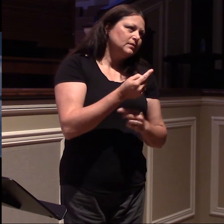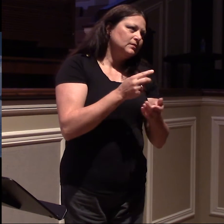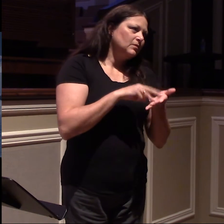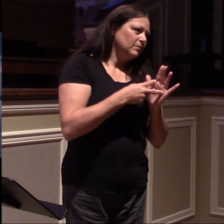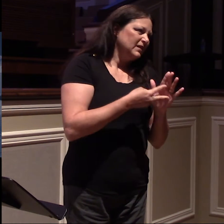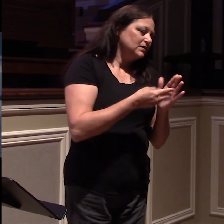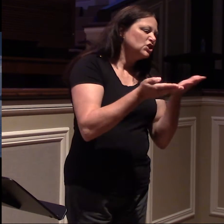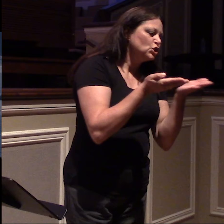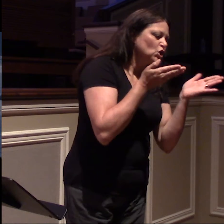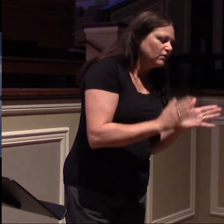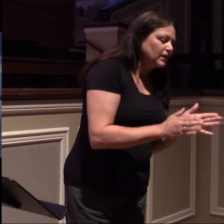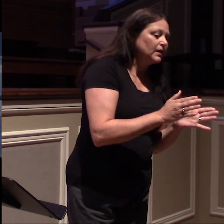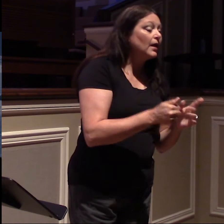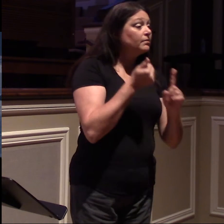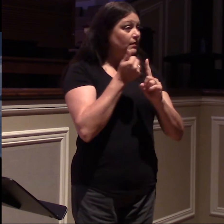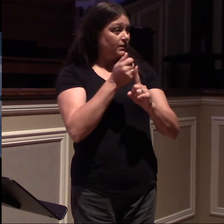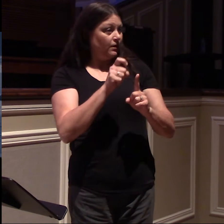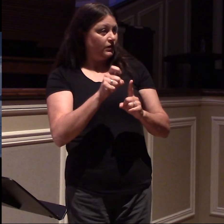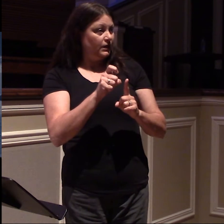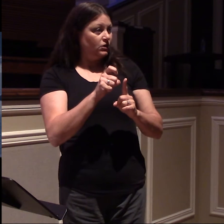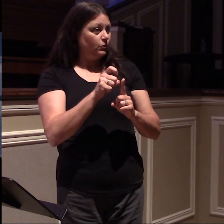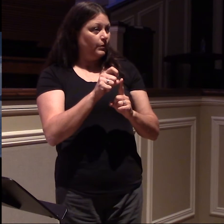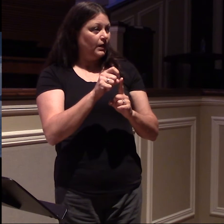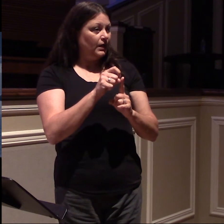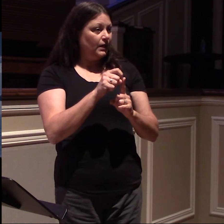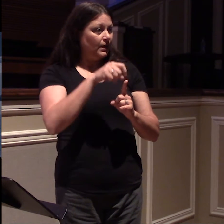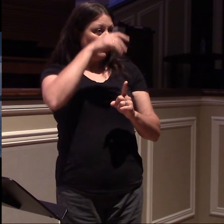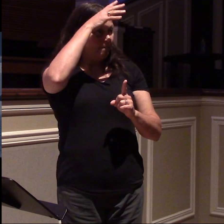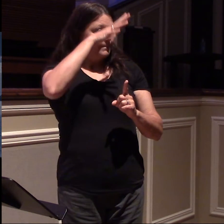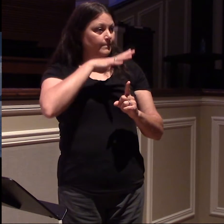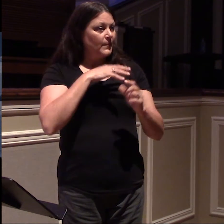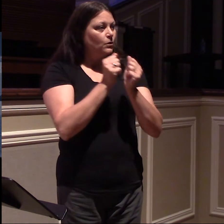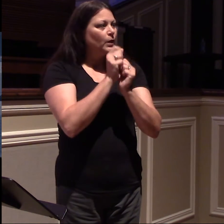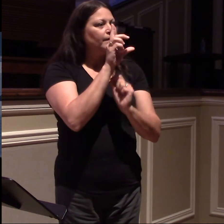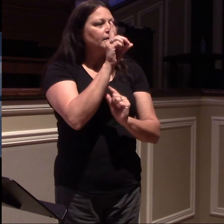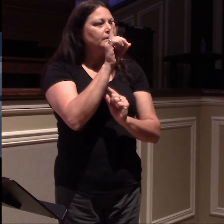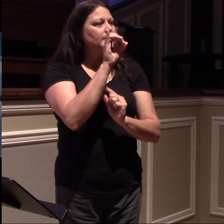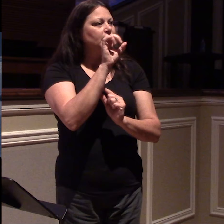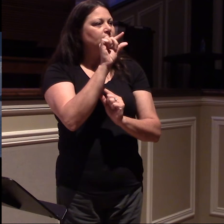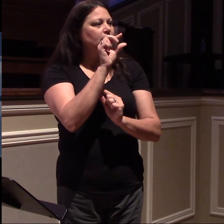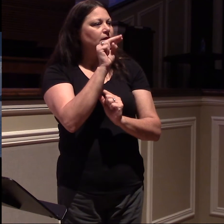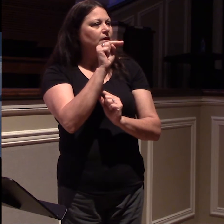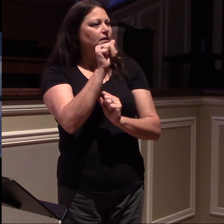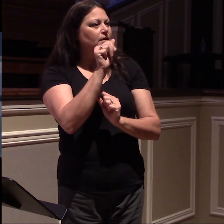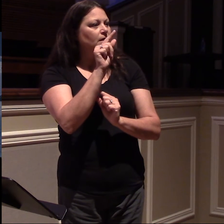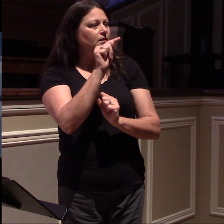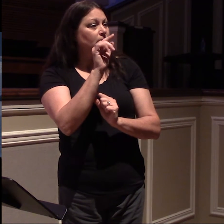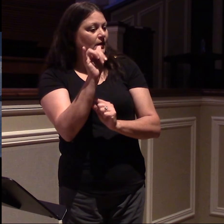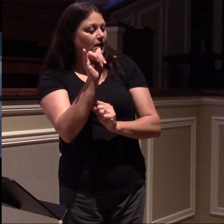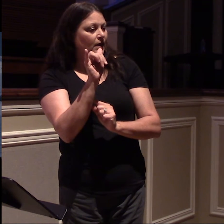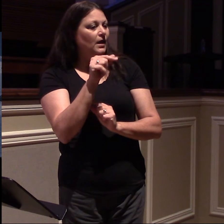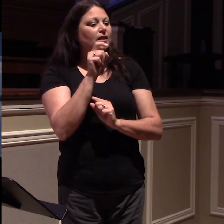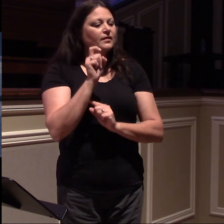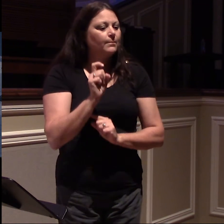leader. Deacons, likewise, must be men of dignity, not double-tongued or addicted to much wine or food or sordid gain, but holding to the mystery